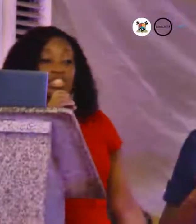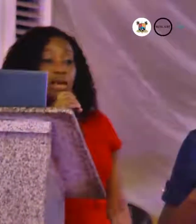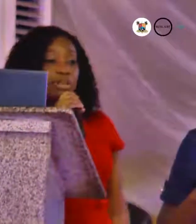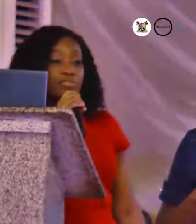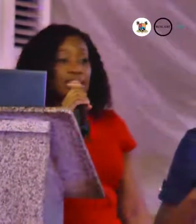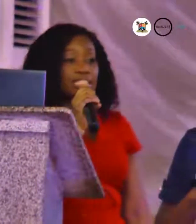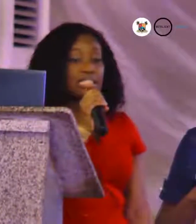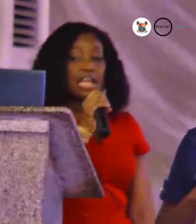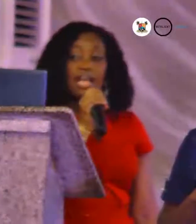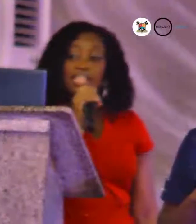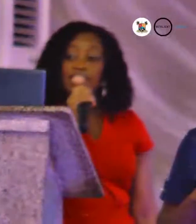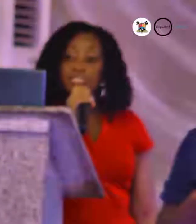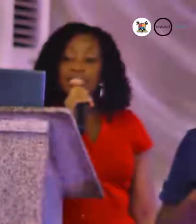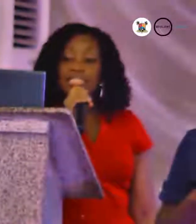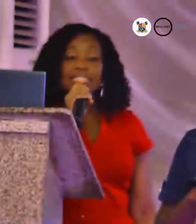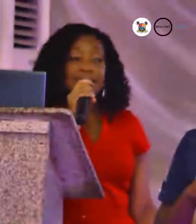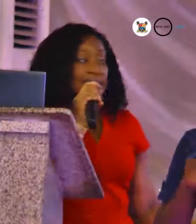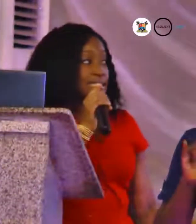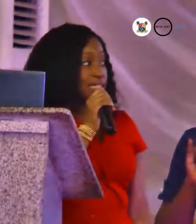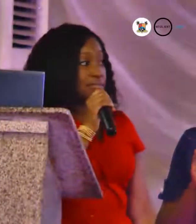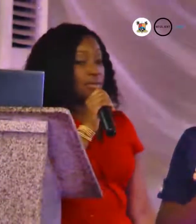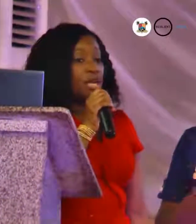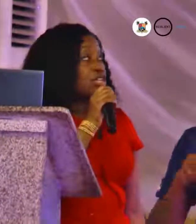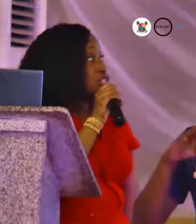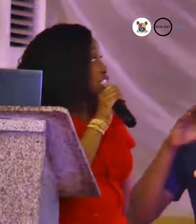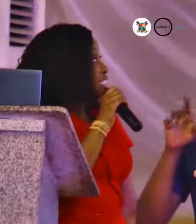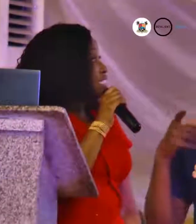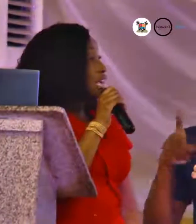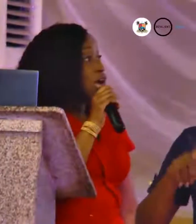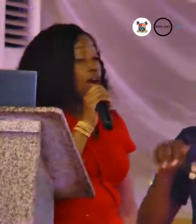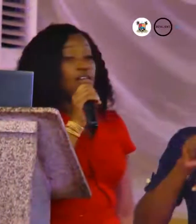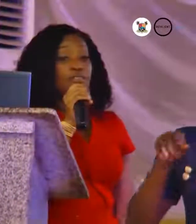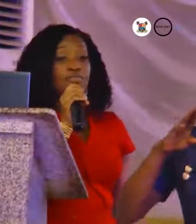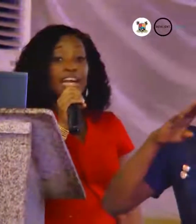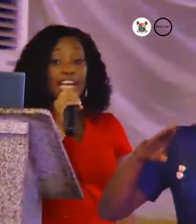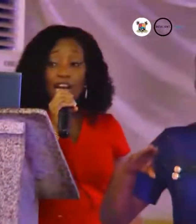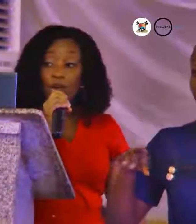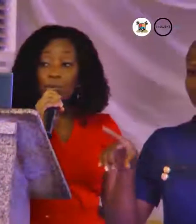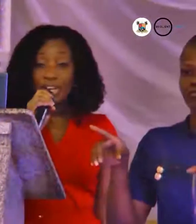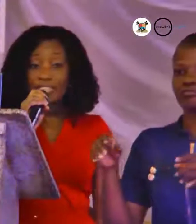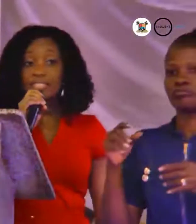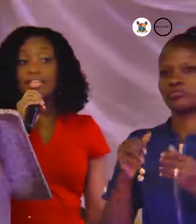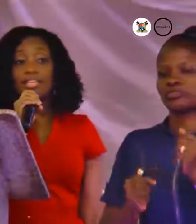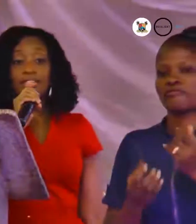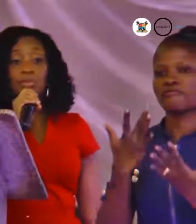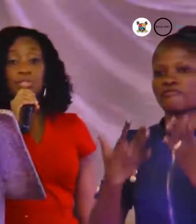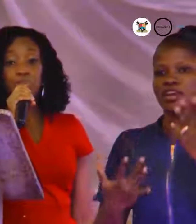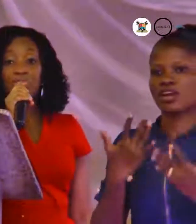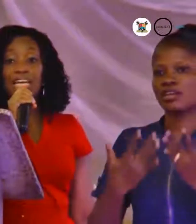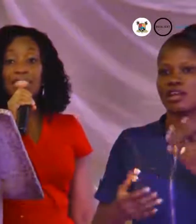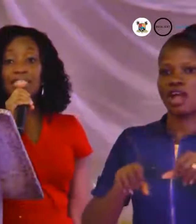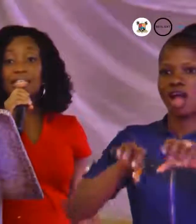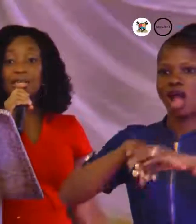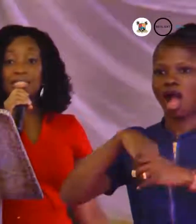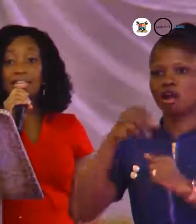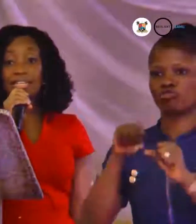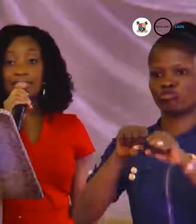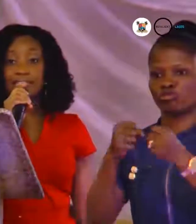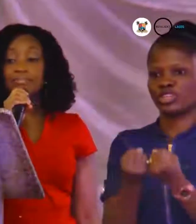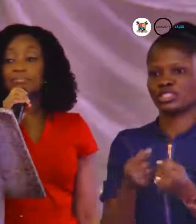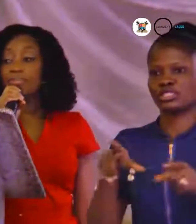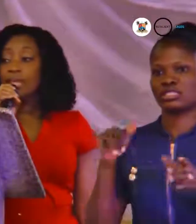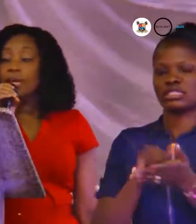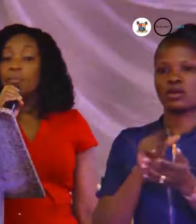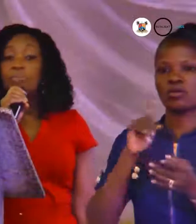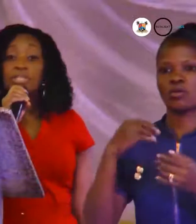are sudden sharp events that threaten a city, such as fire outbreaks, like the ones we've had in Lagos